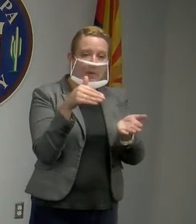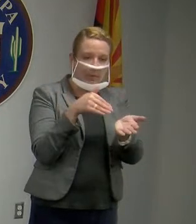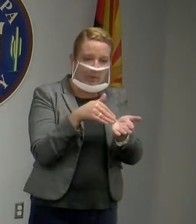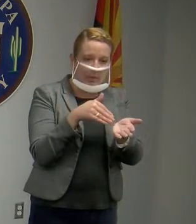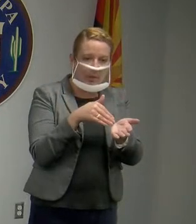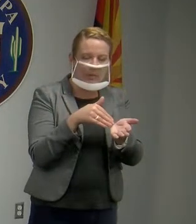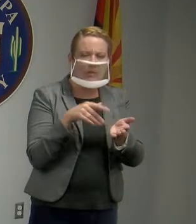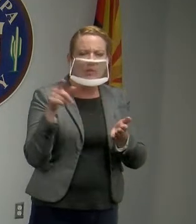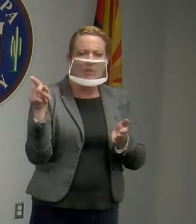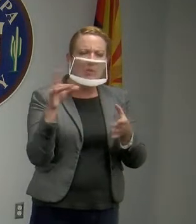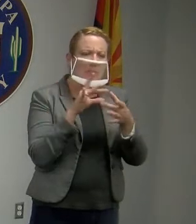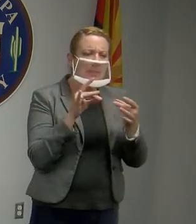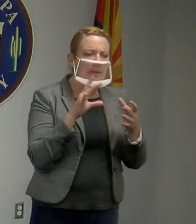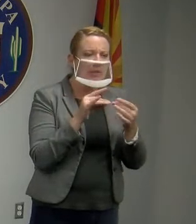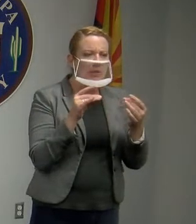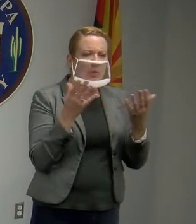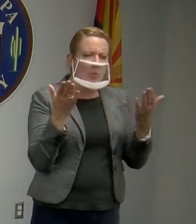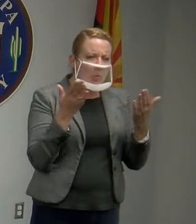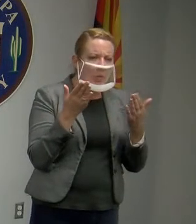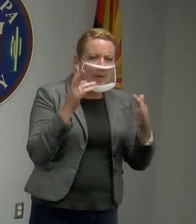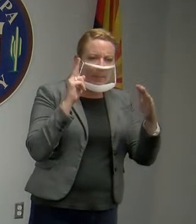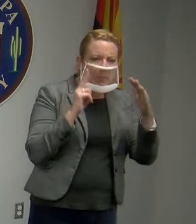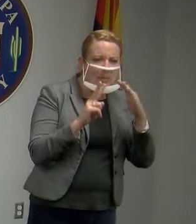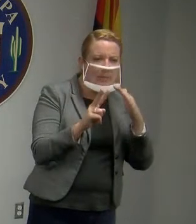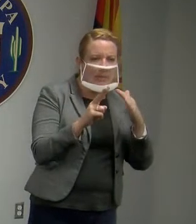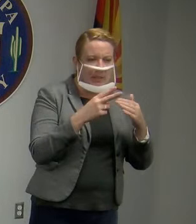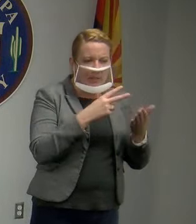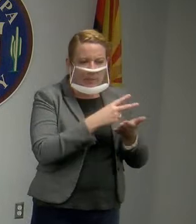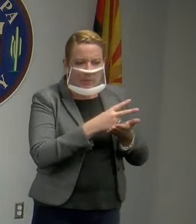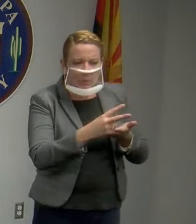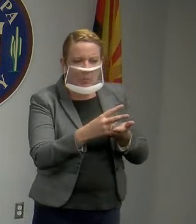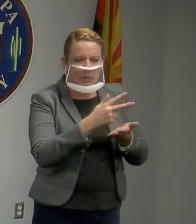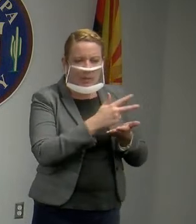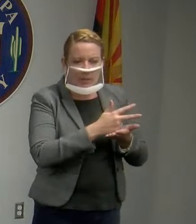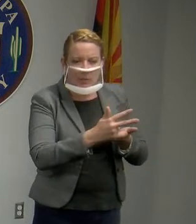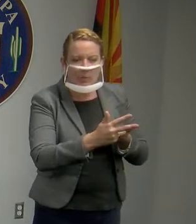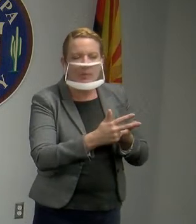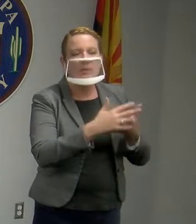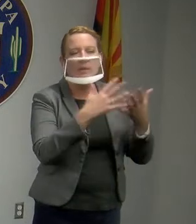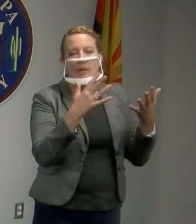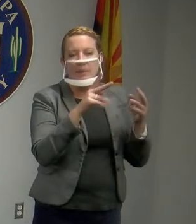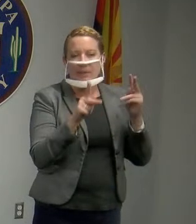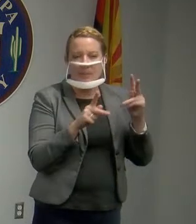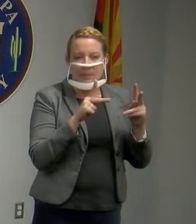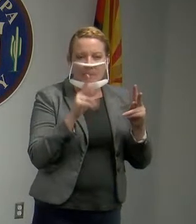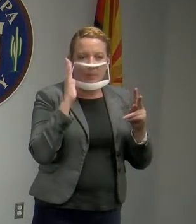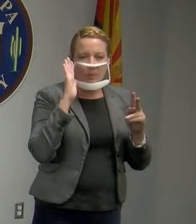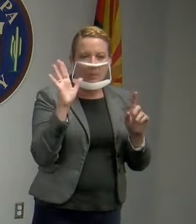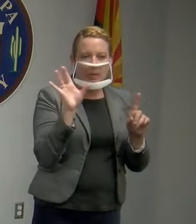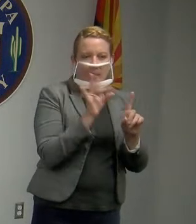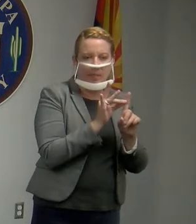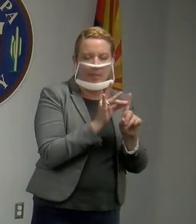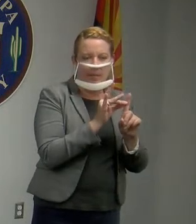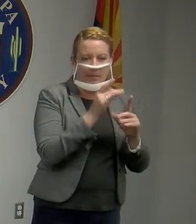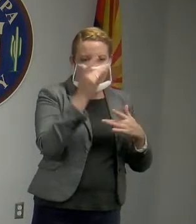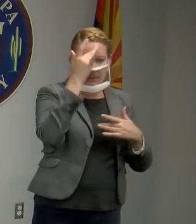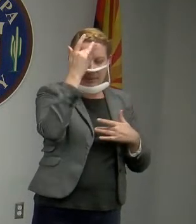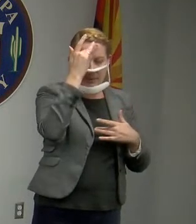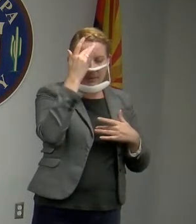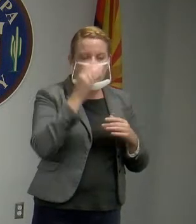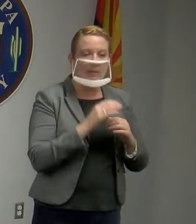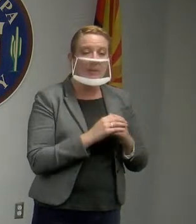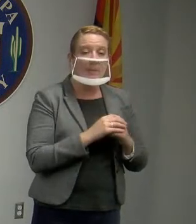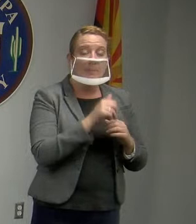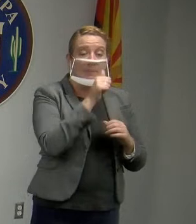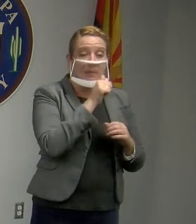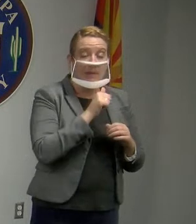in the coming weeks. Arizona's R0 number, I know there's a lot of people who look at this website who tracks that, and today it